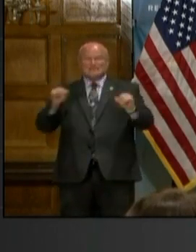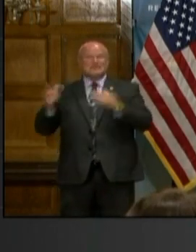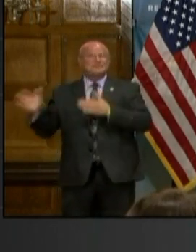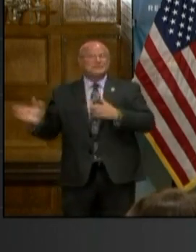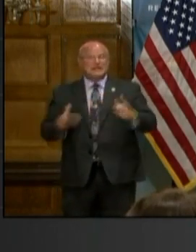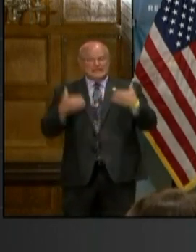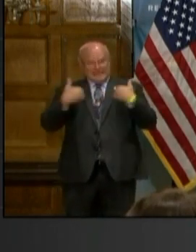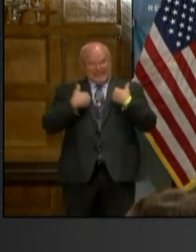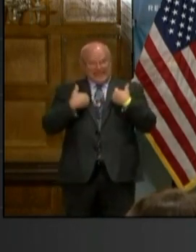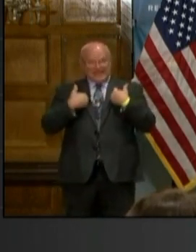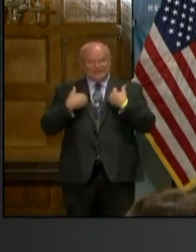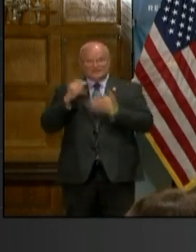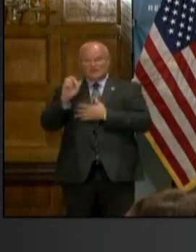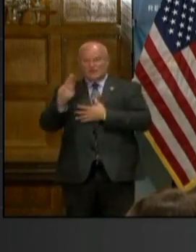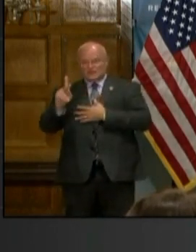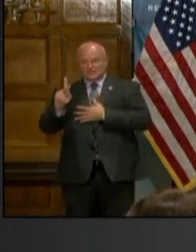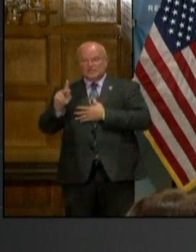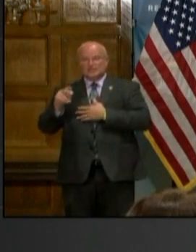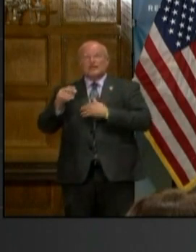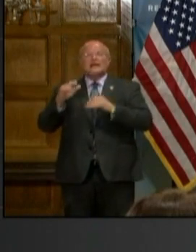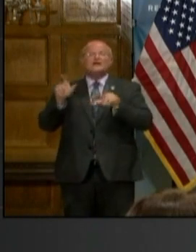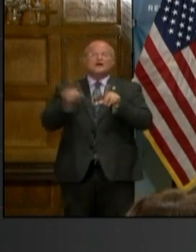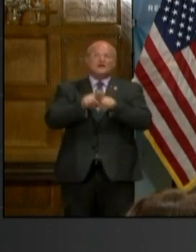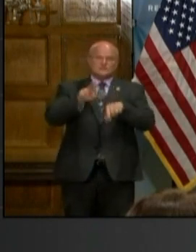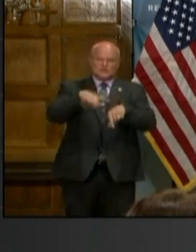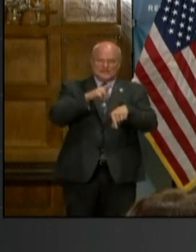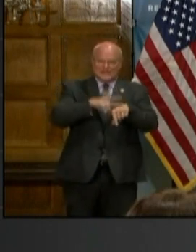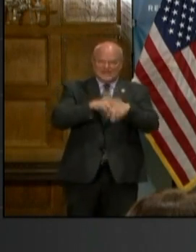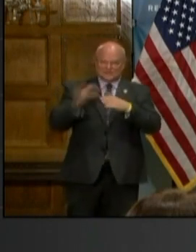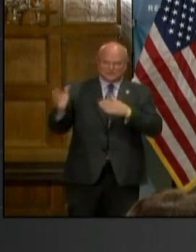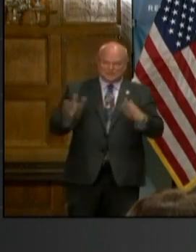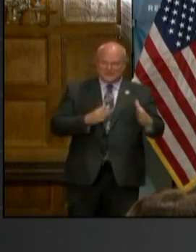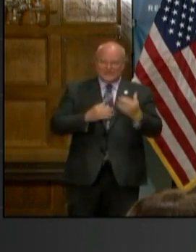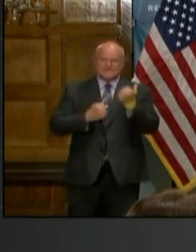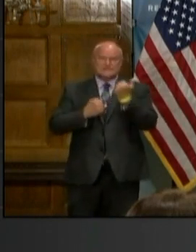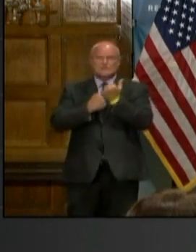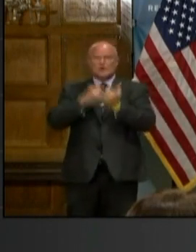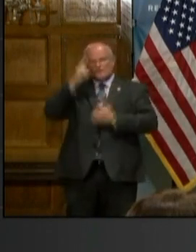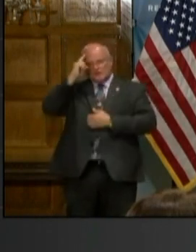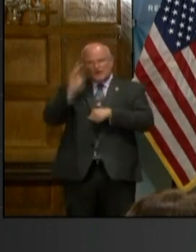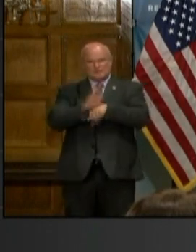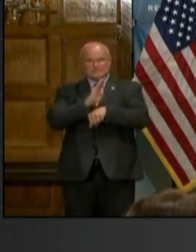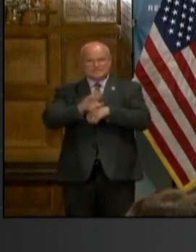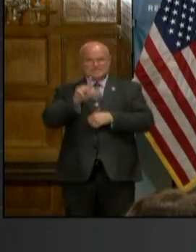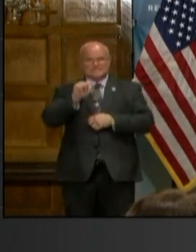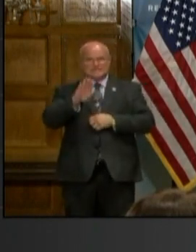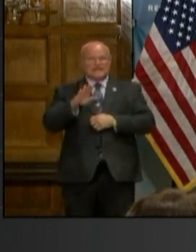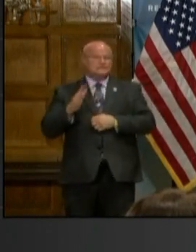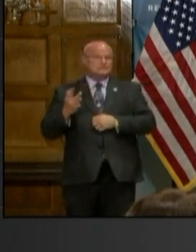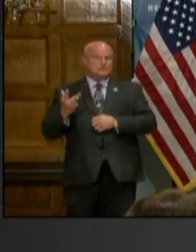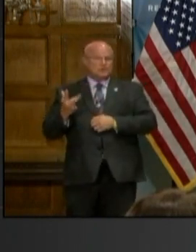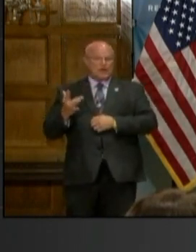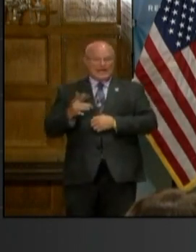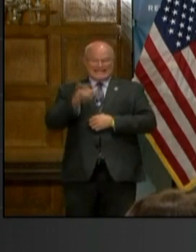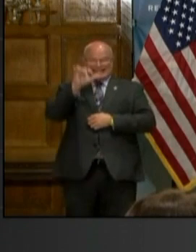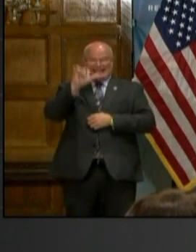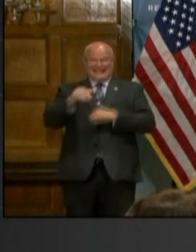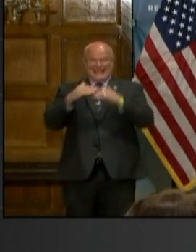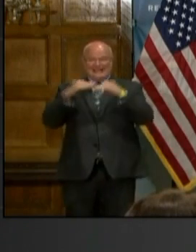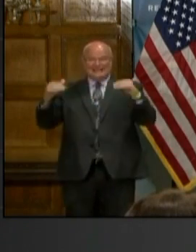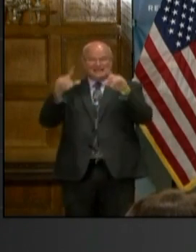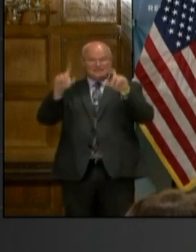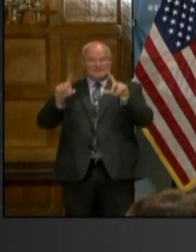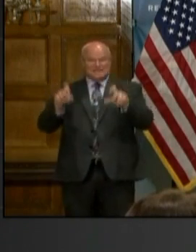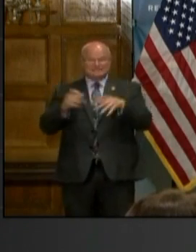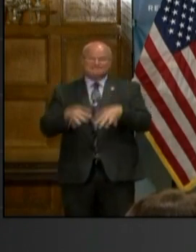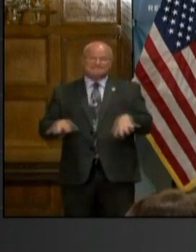strategy that we have, as well as hoping for a national strategy and support for our commercial labs, because that level of